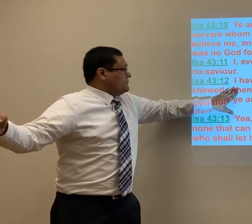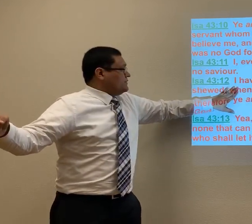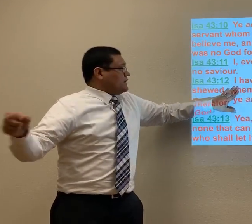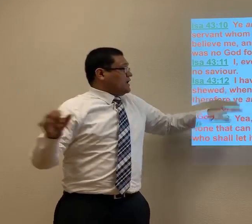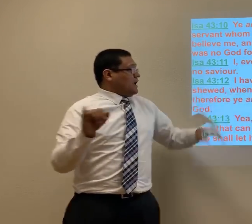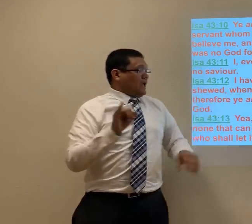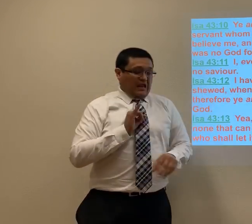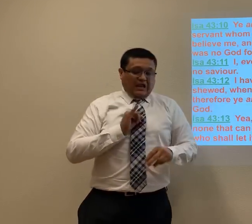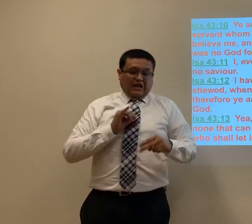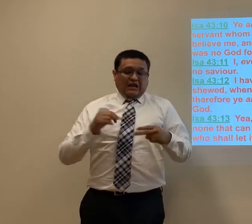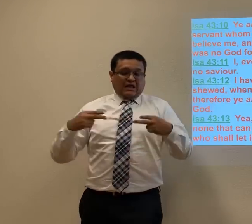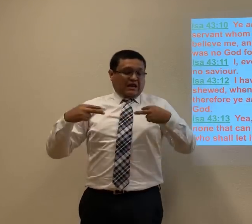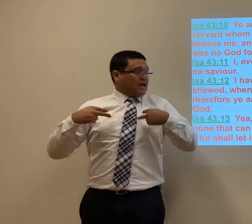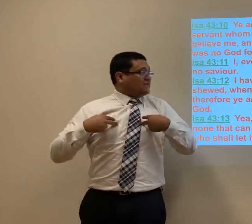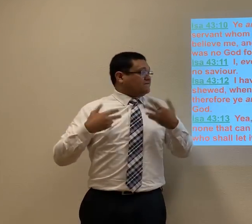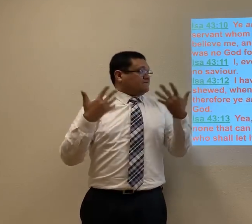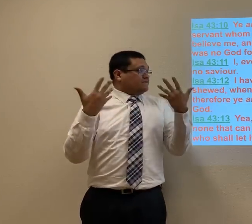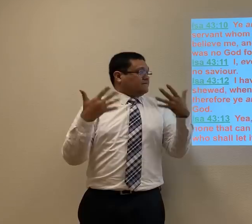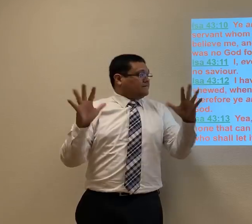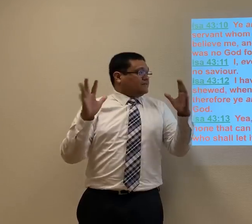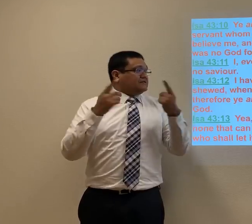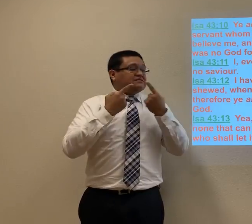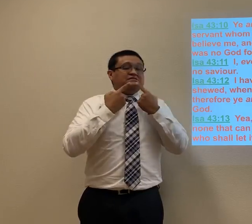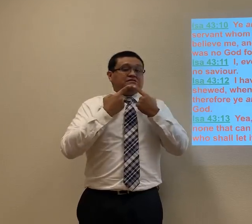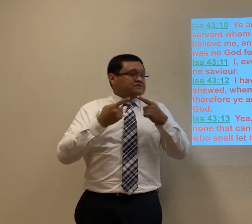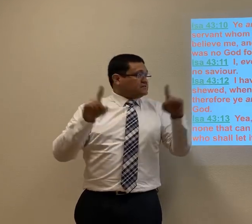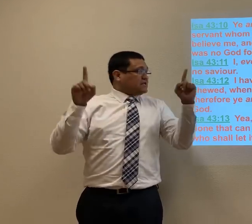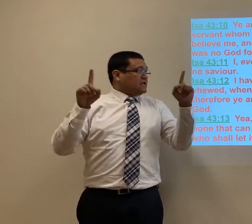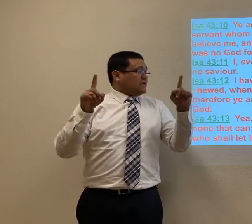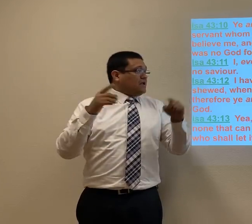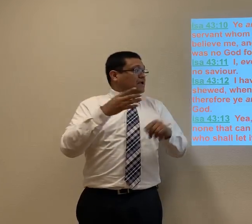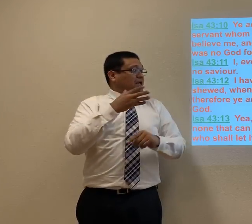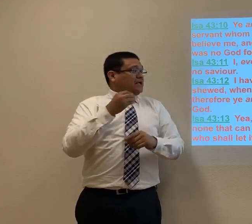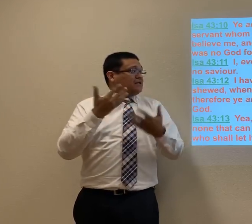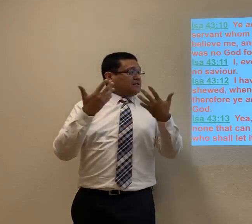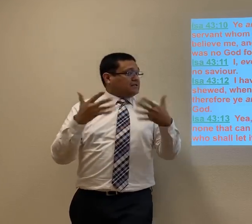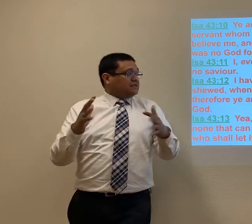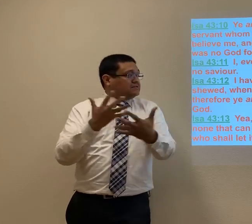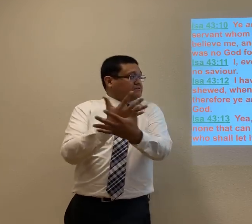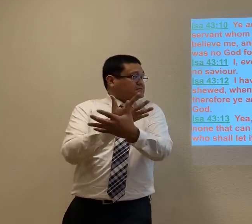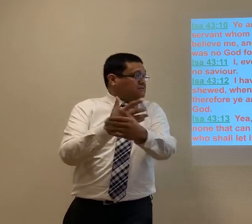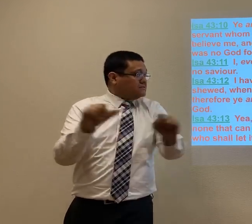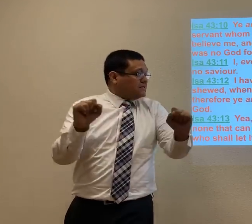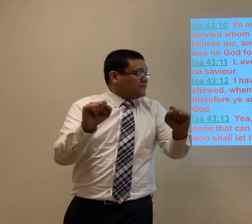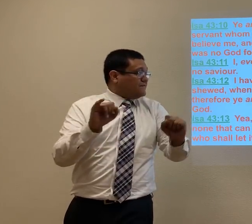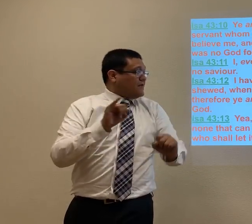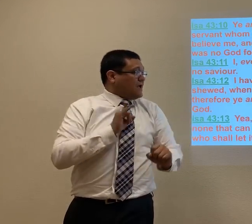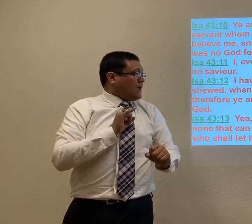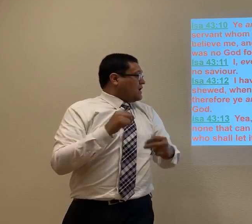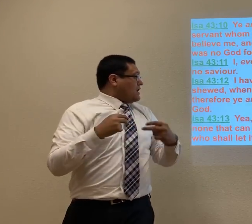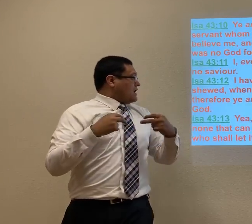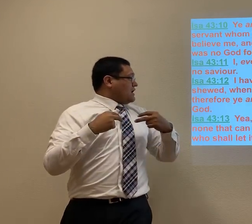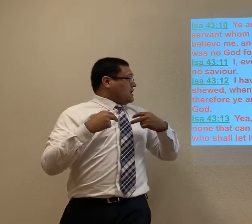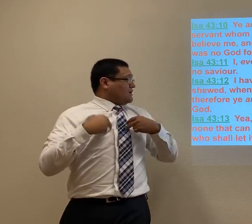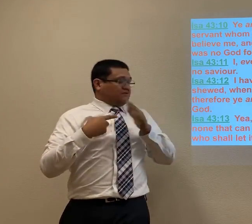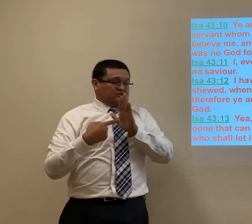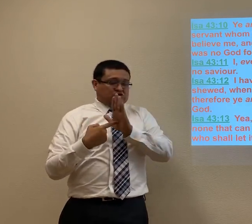And verse 12 says, I have declared and have saved and I have shown